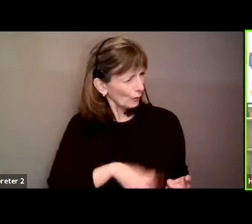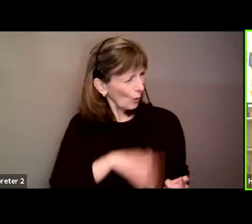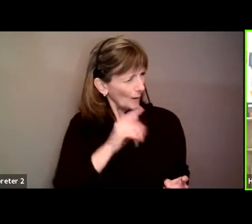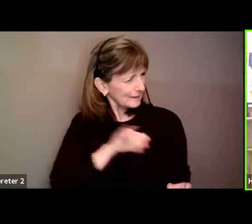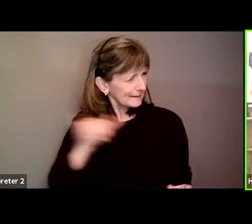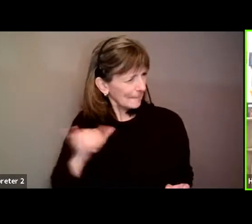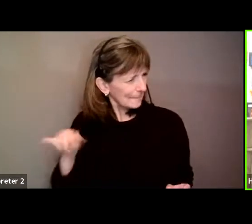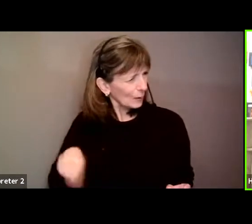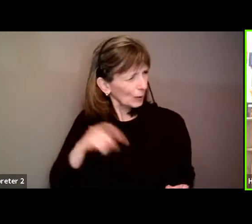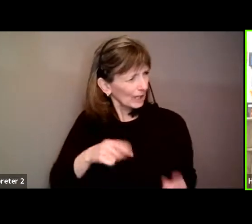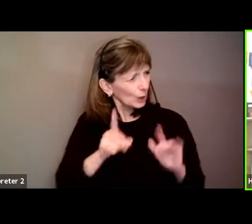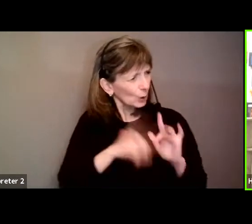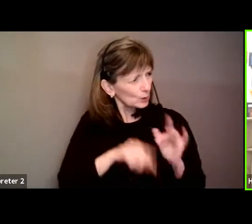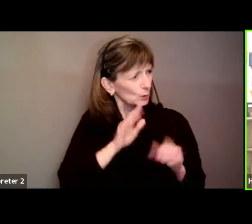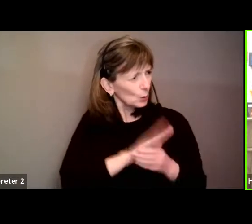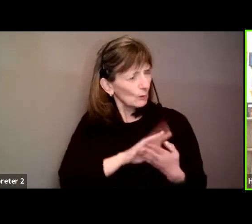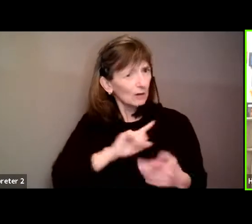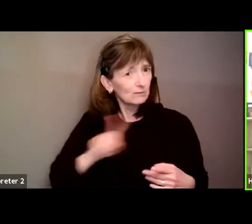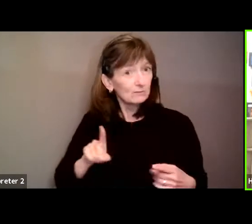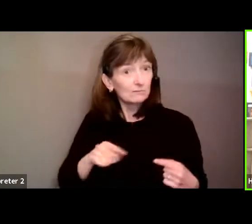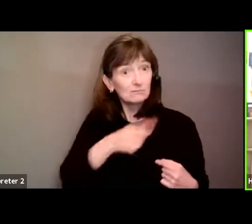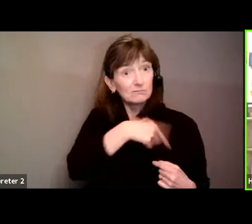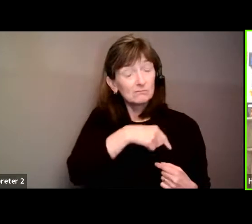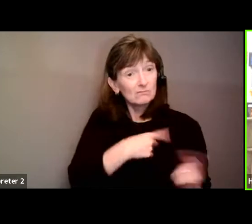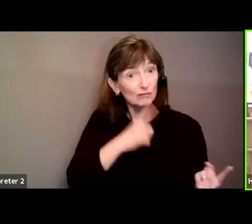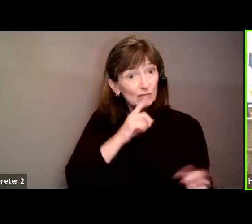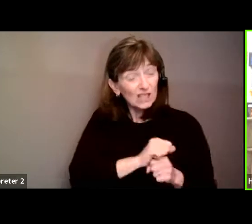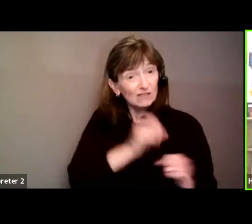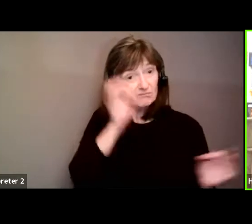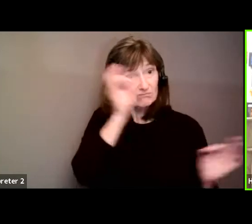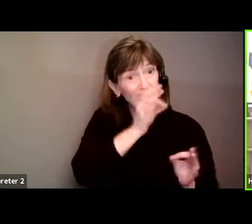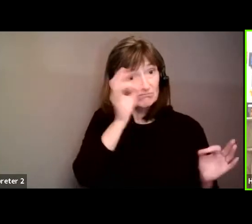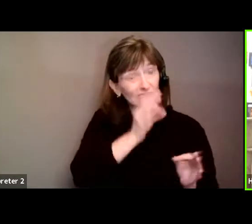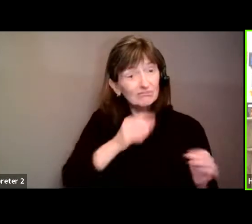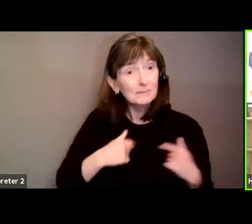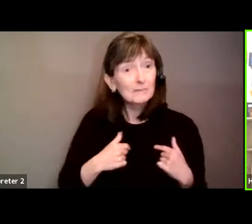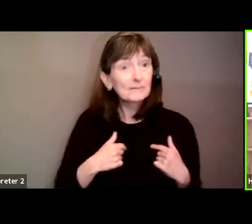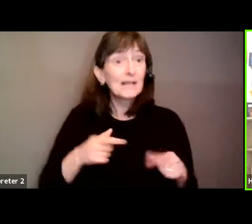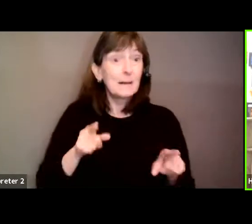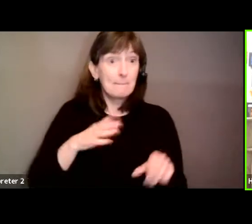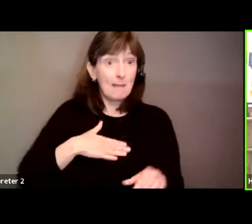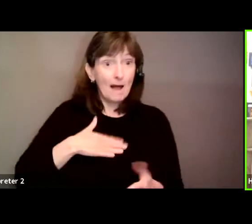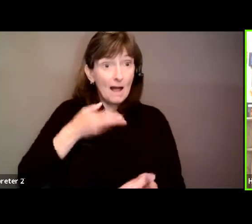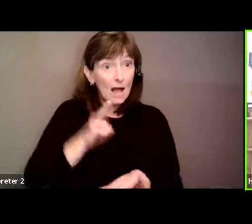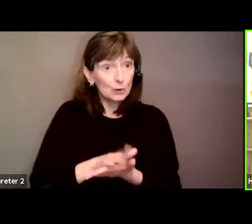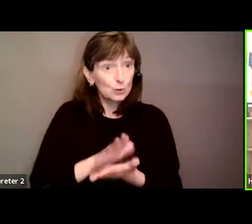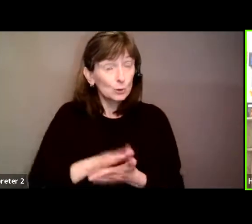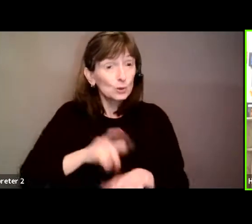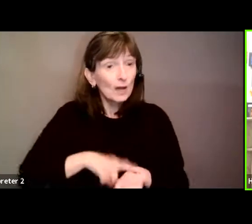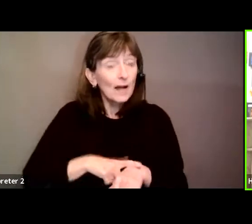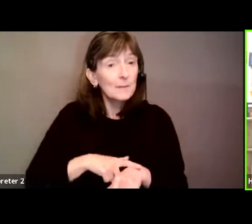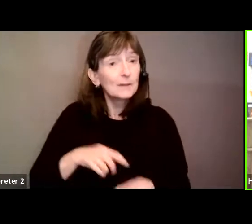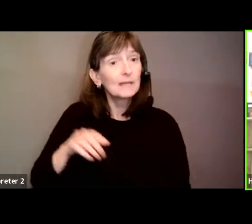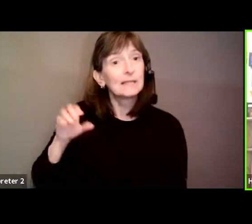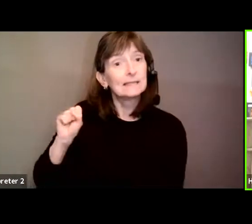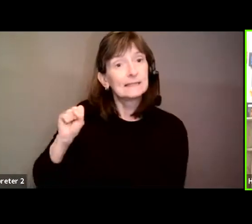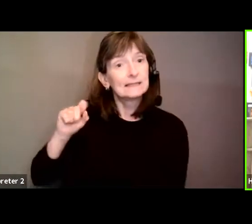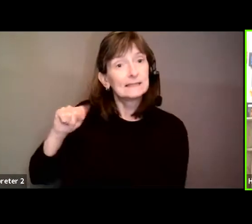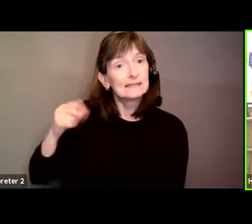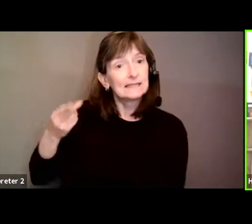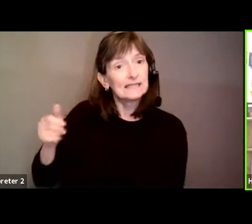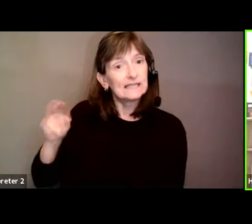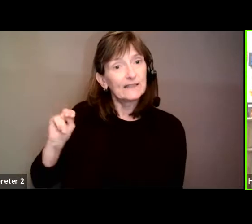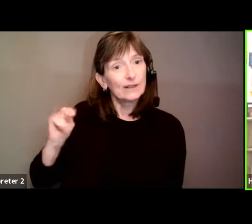a degree. I was in high school when Stephen Harper was prime minister, and his government put gags on a lot of Canada's